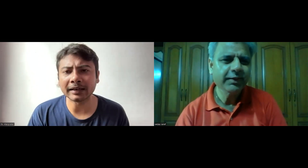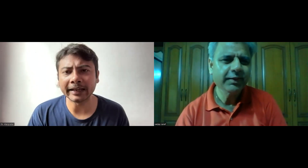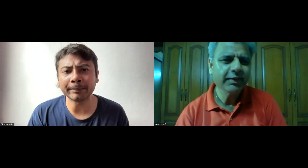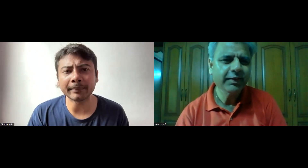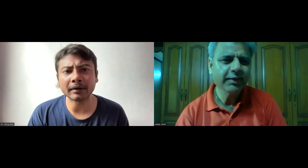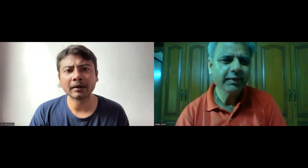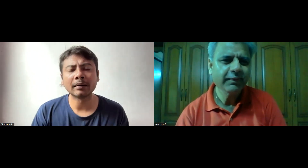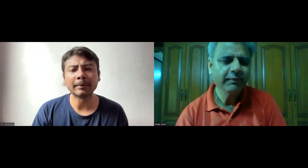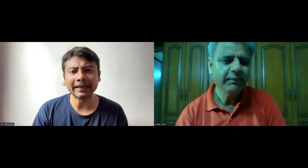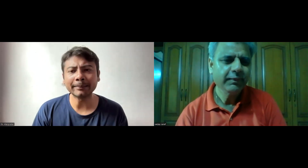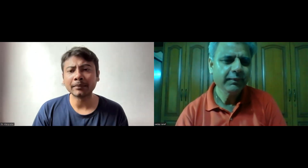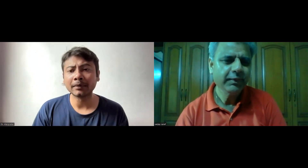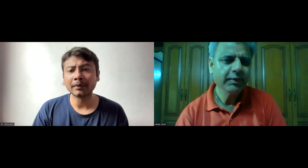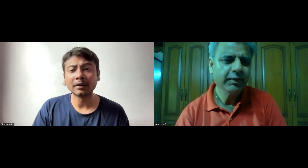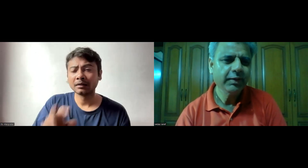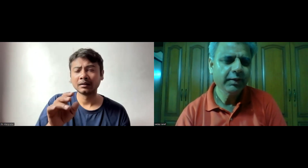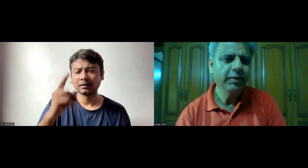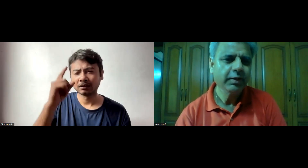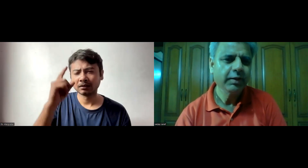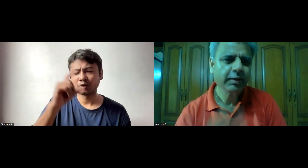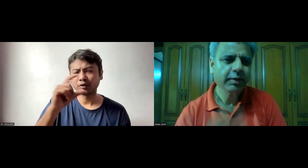Is Muna, that name?